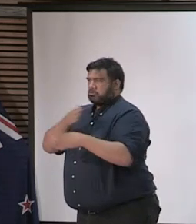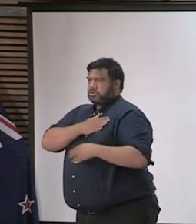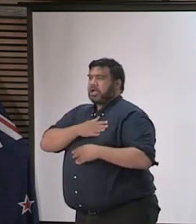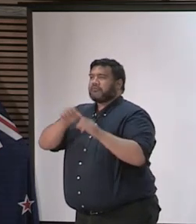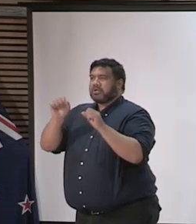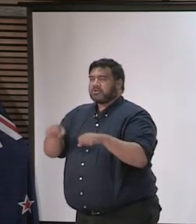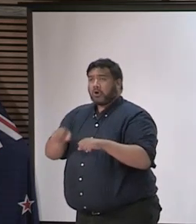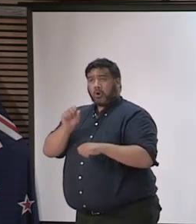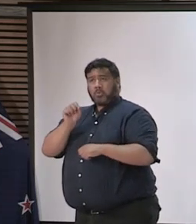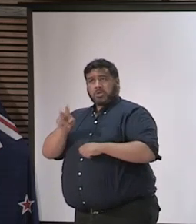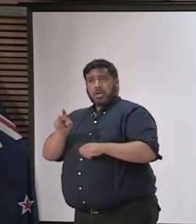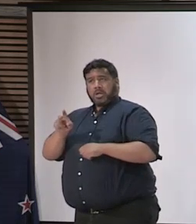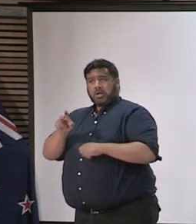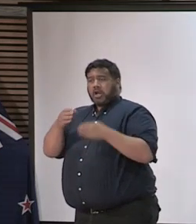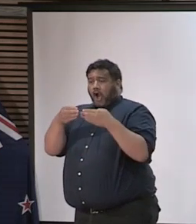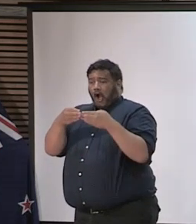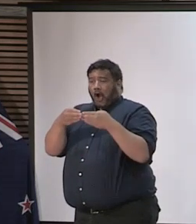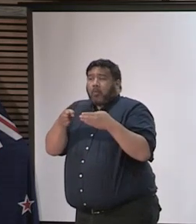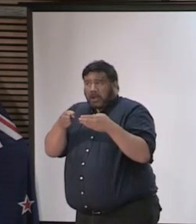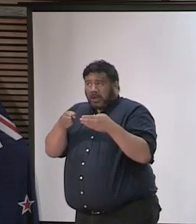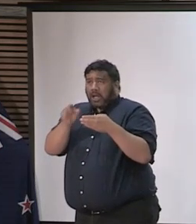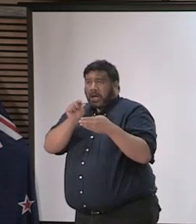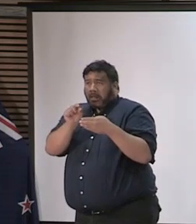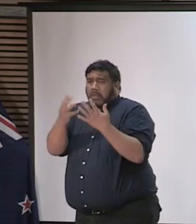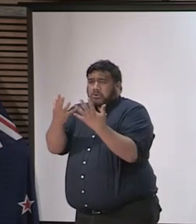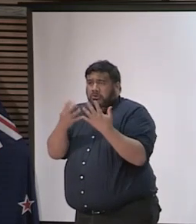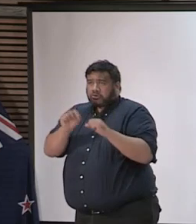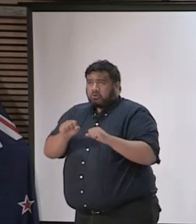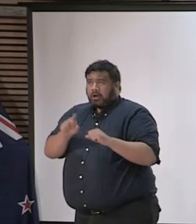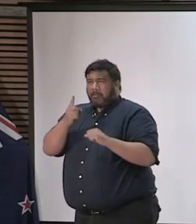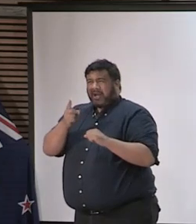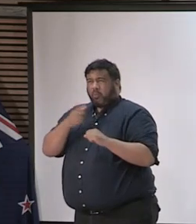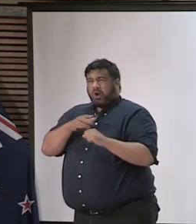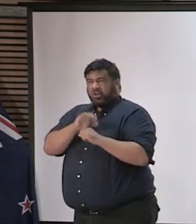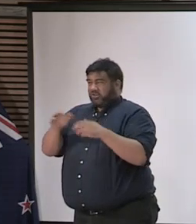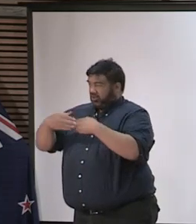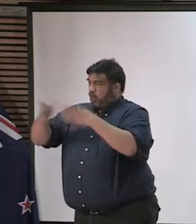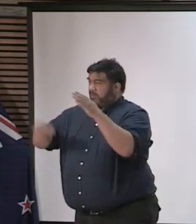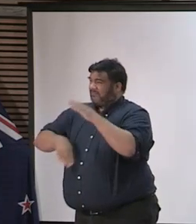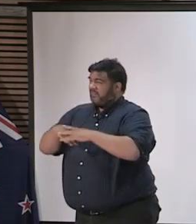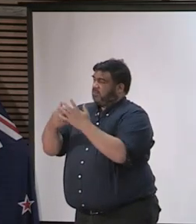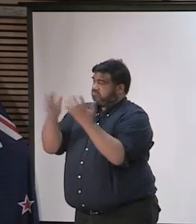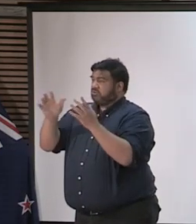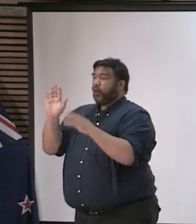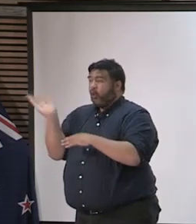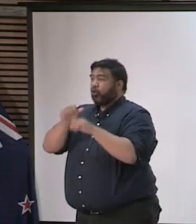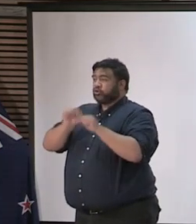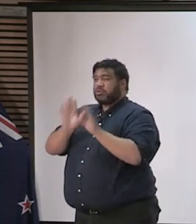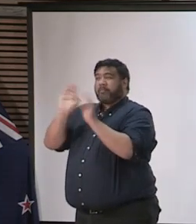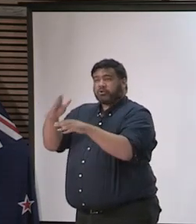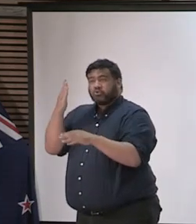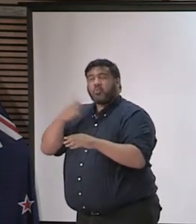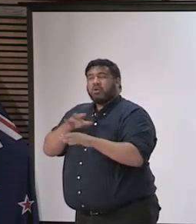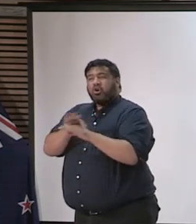open up schools completely if you're confident that they don't transmit the disease? Because one of the things that gives us confidence is